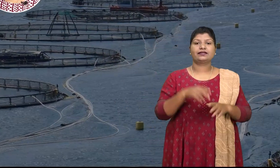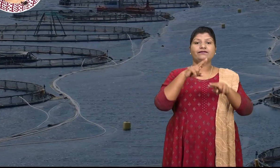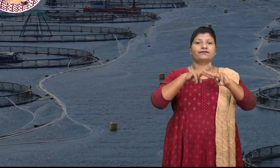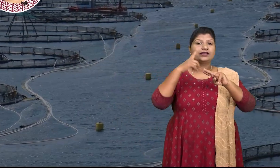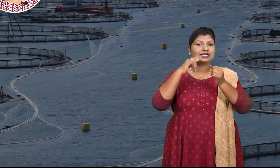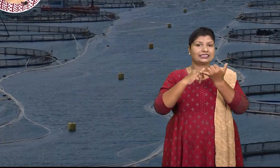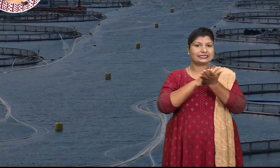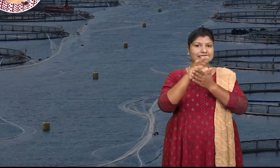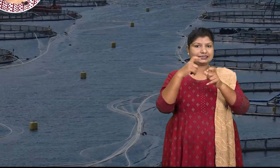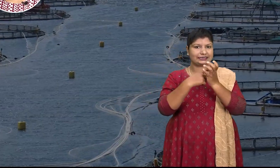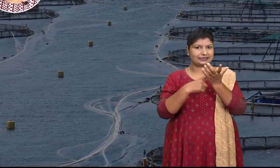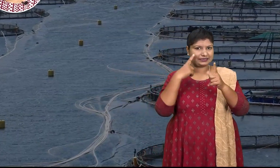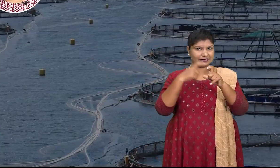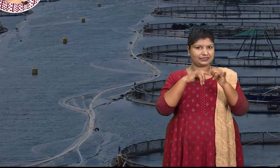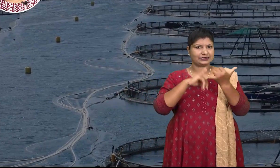Fisheries.